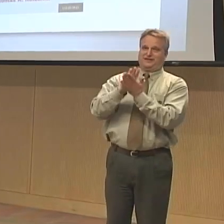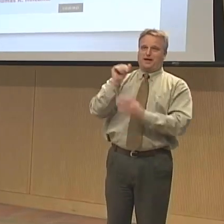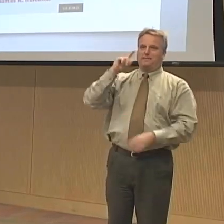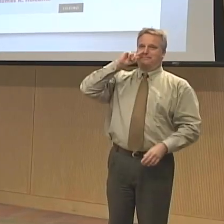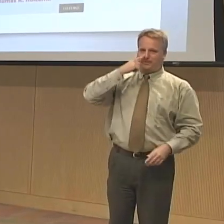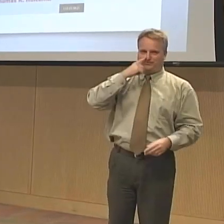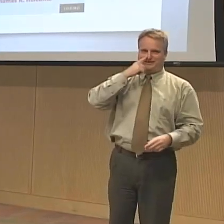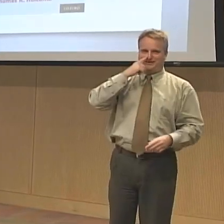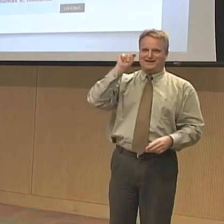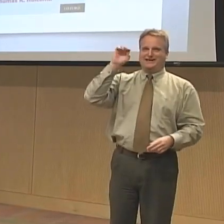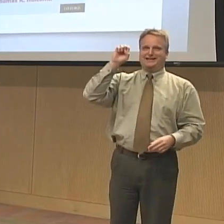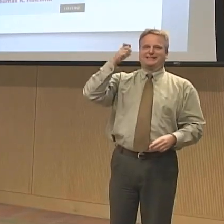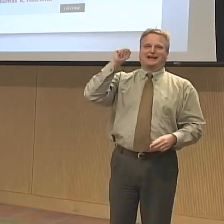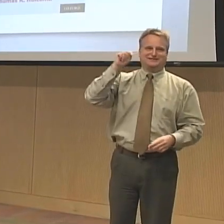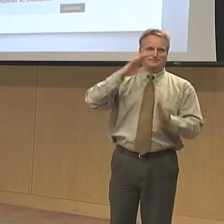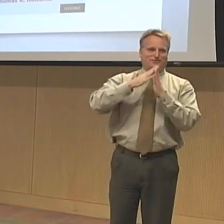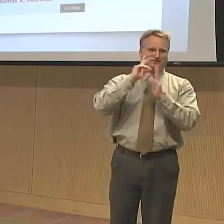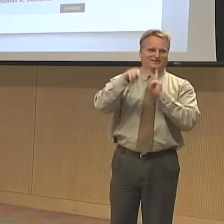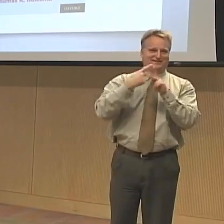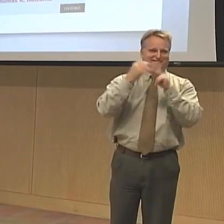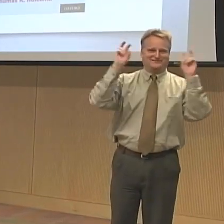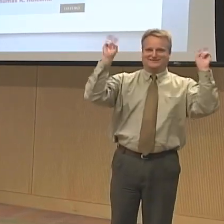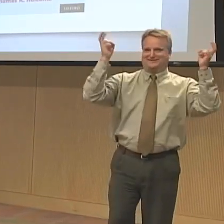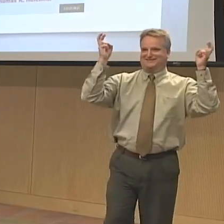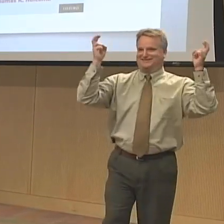a boring textbook type of title.